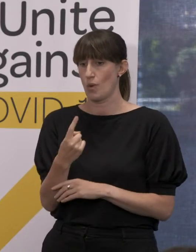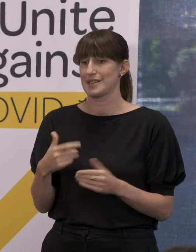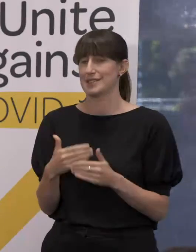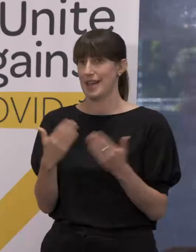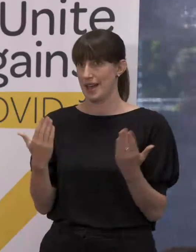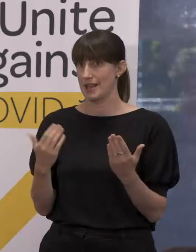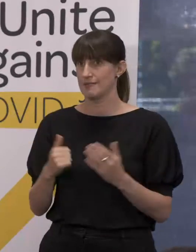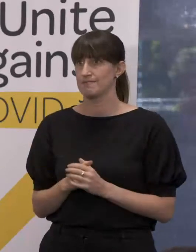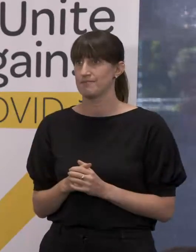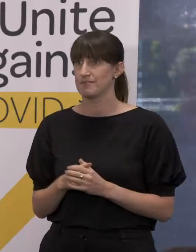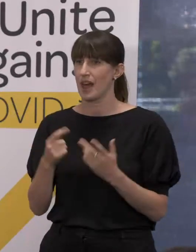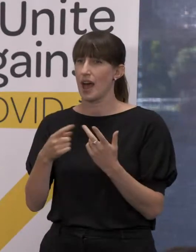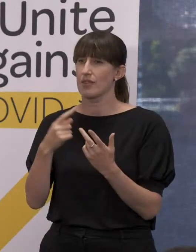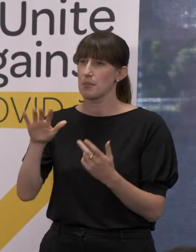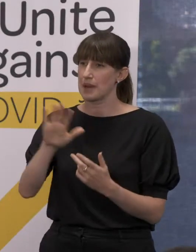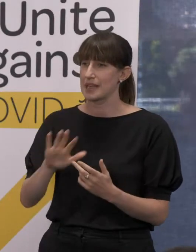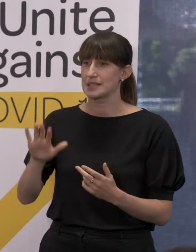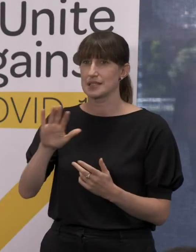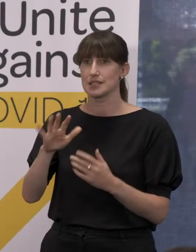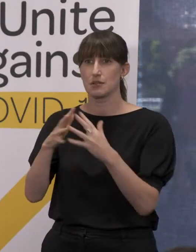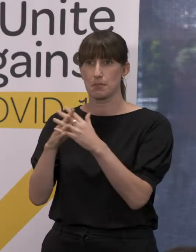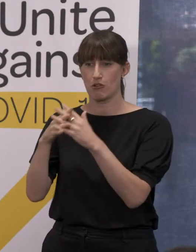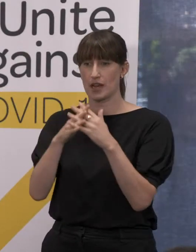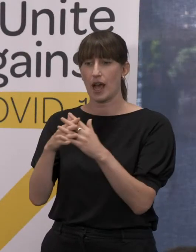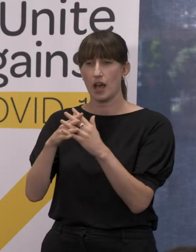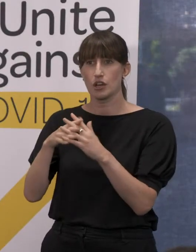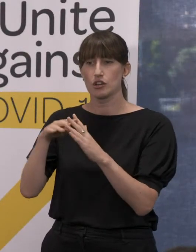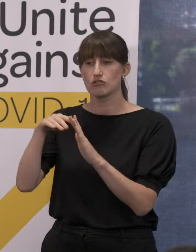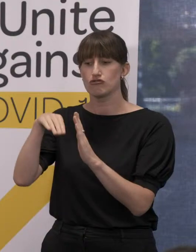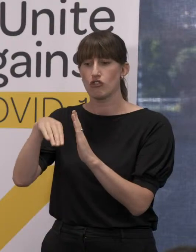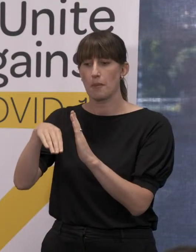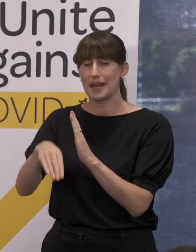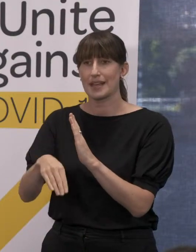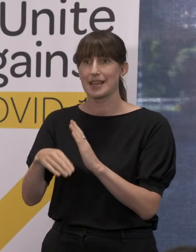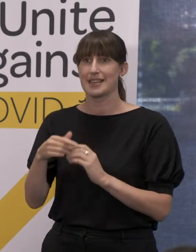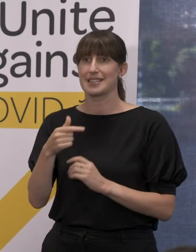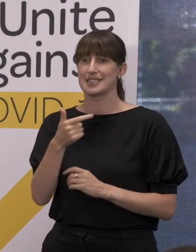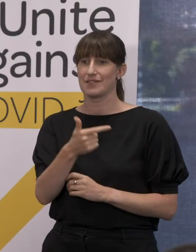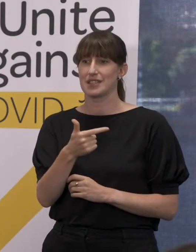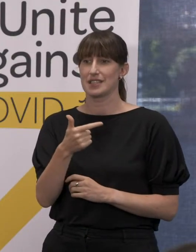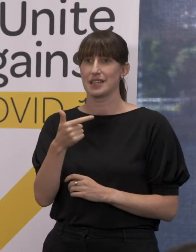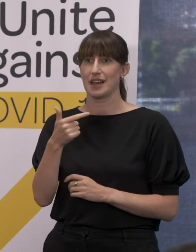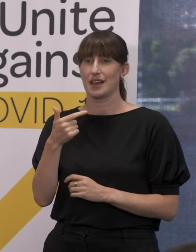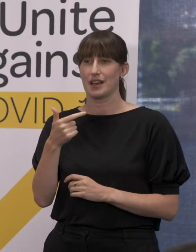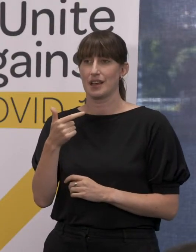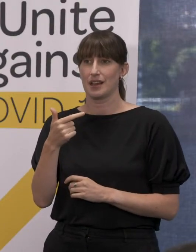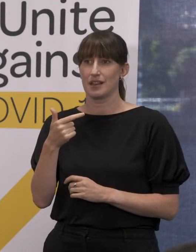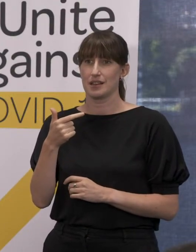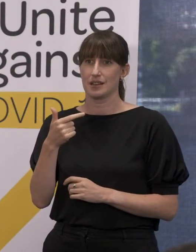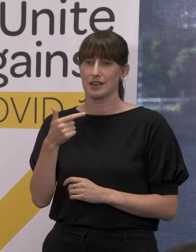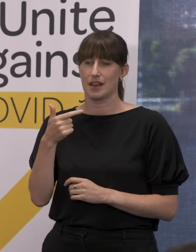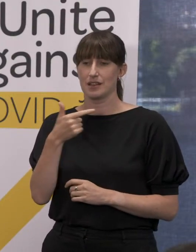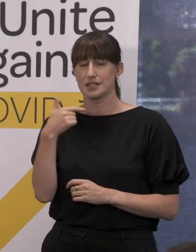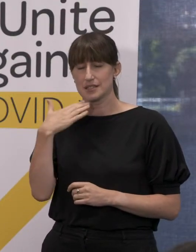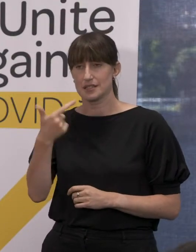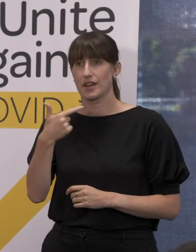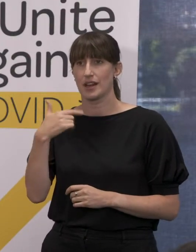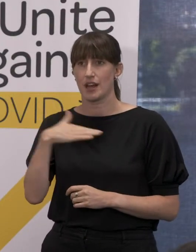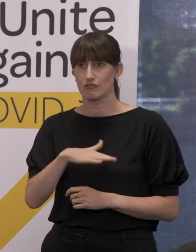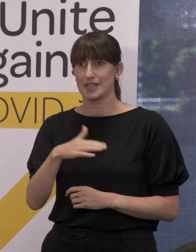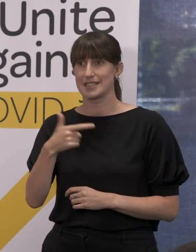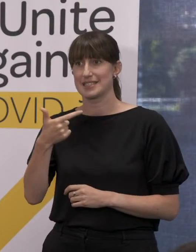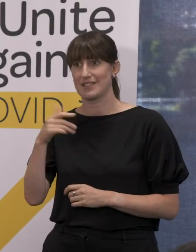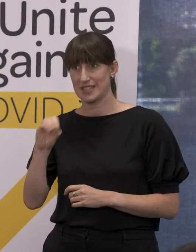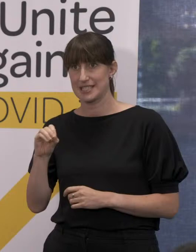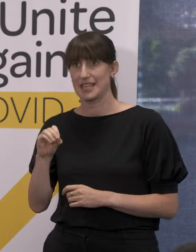And elsewhere in the US, whilst it is dropping, there's still 770 cases on average each day being reported in the US